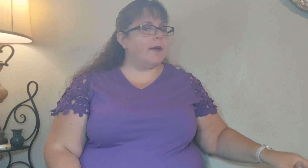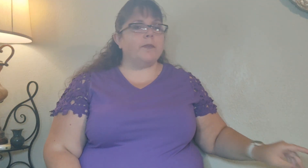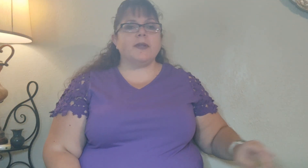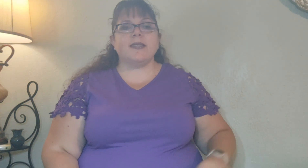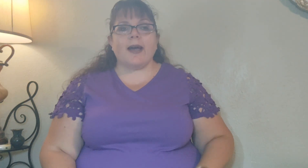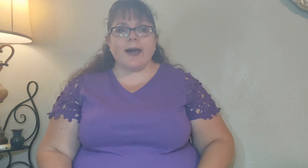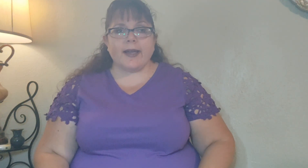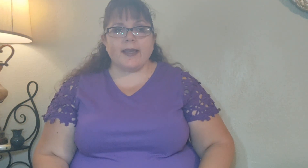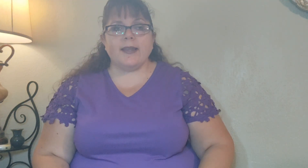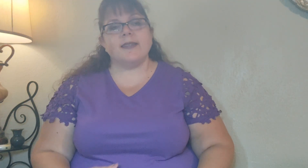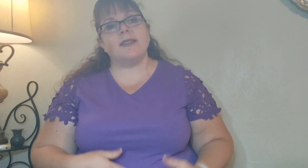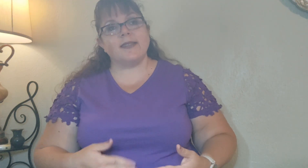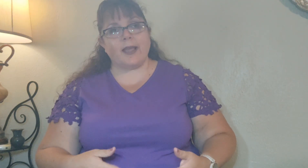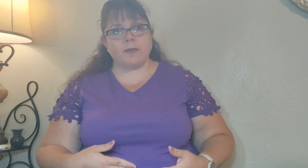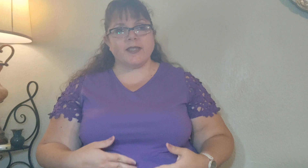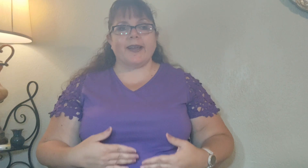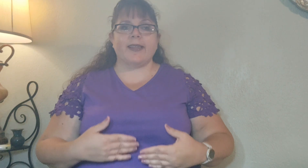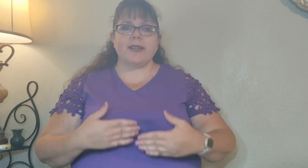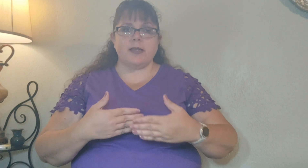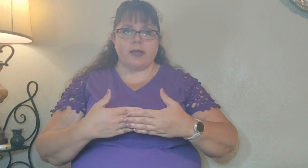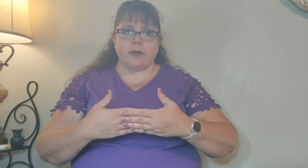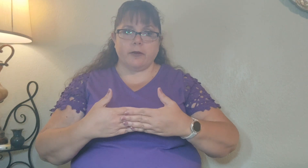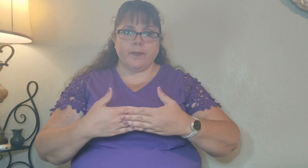And beside is the same sign like near.